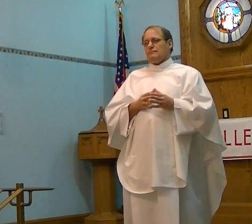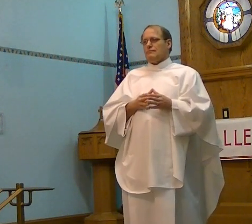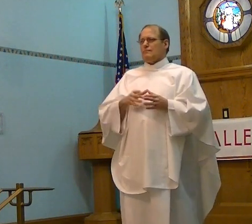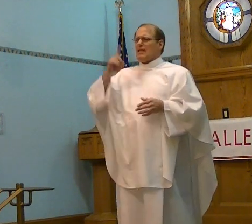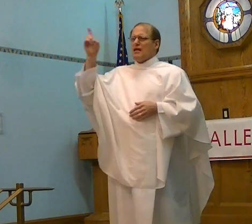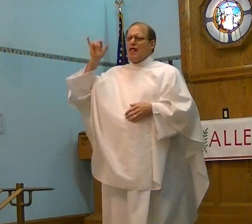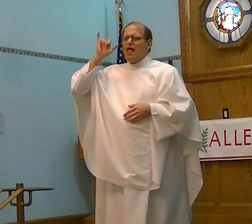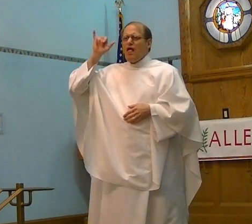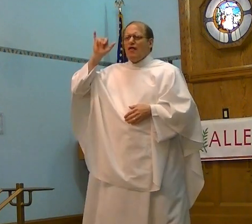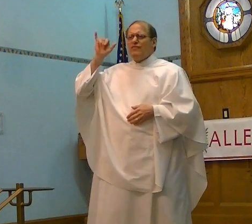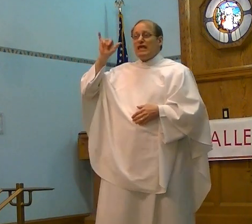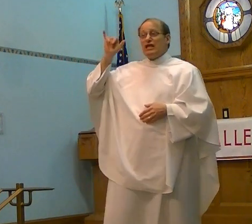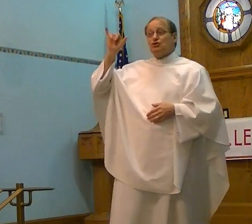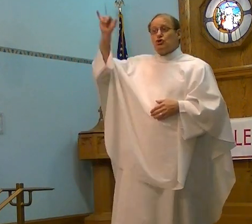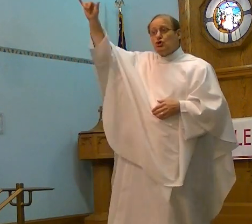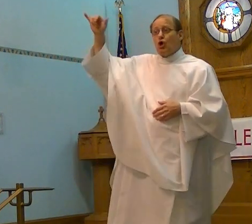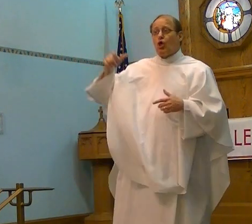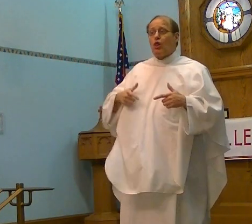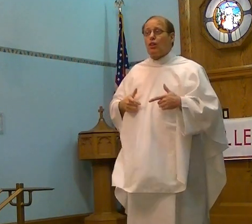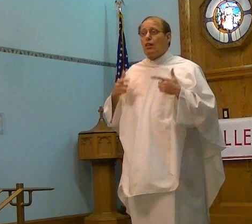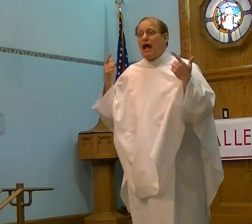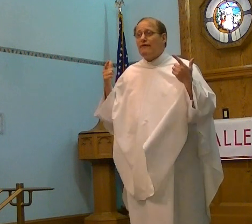The eternal life.